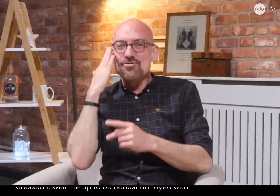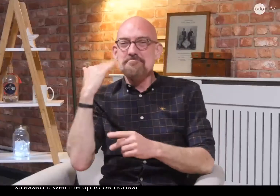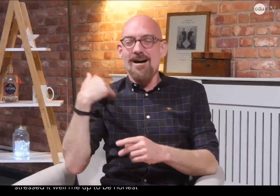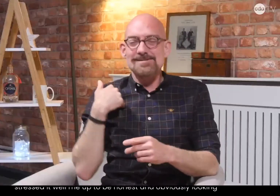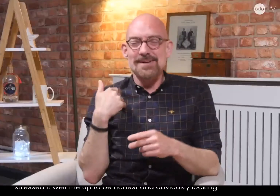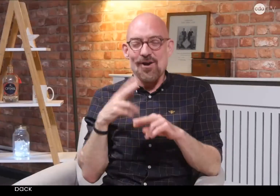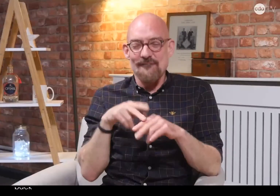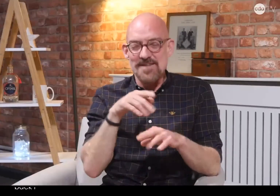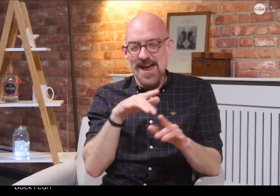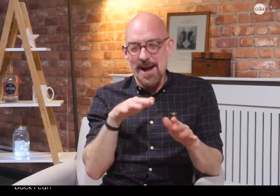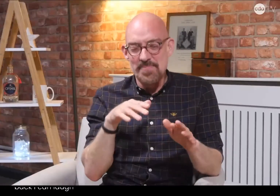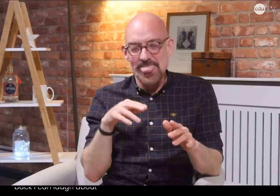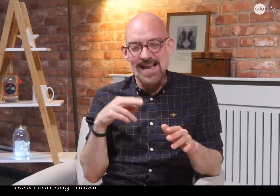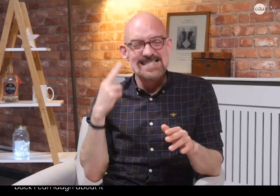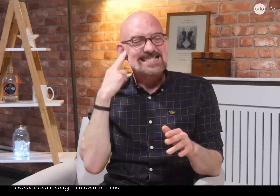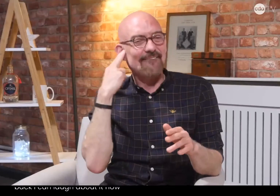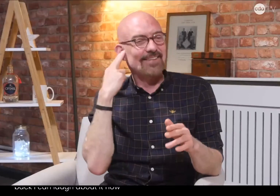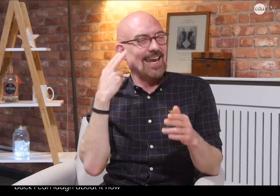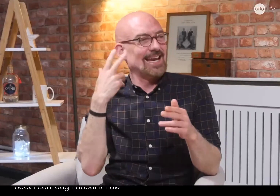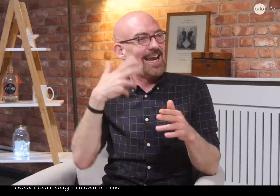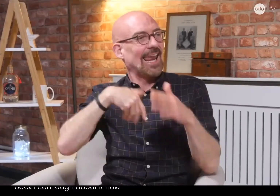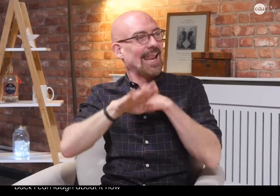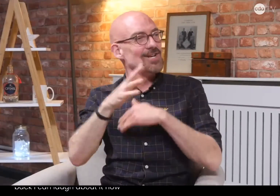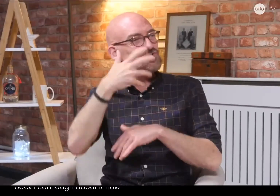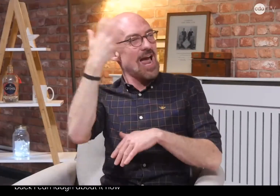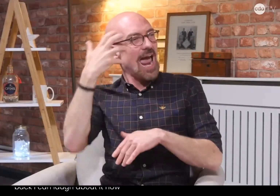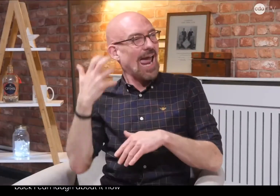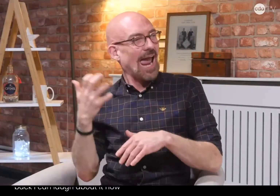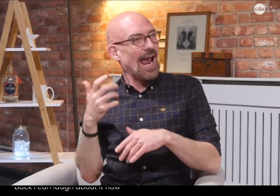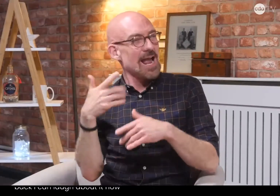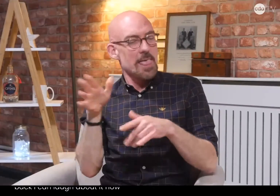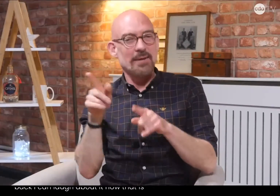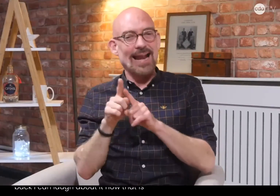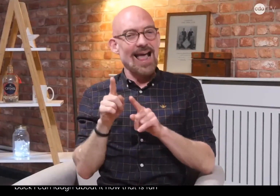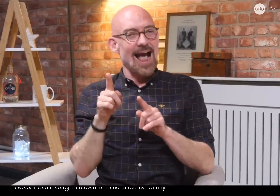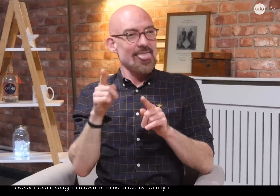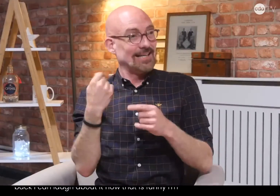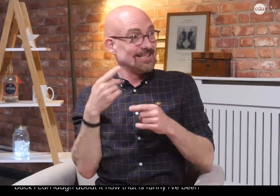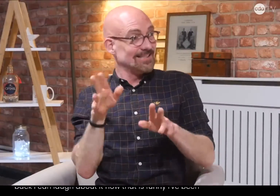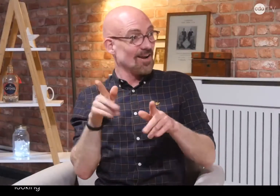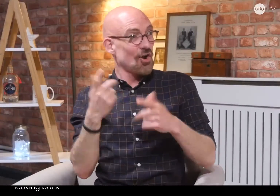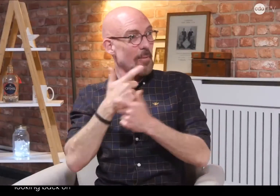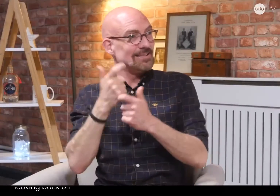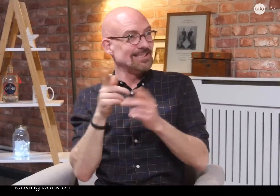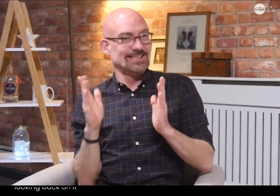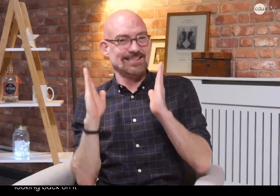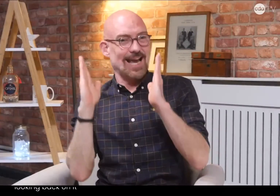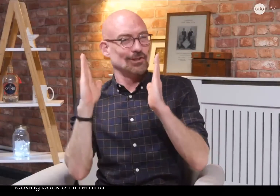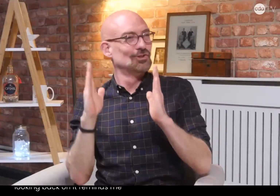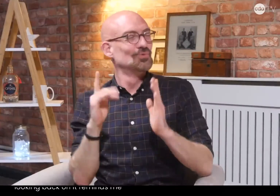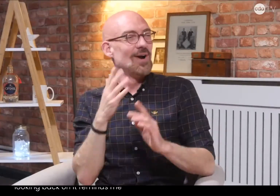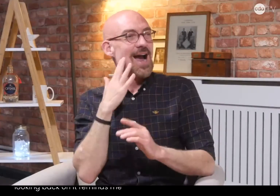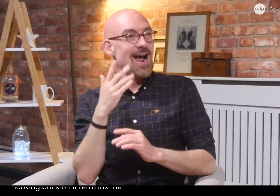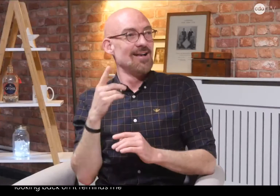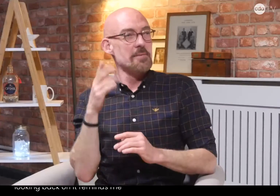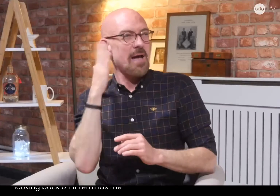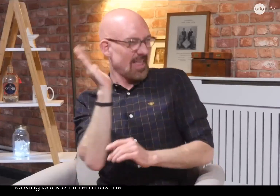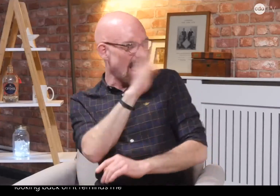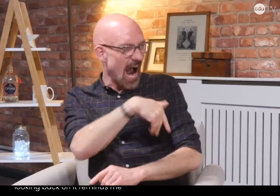now. Oh, that is funny. I mean, looking back, obviously, it reminds me of a deaf comedy